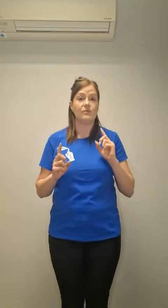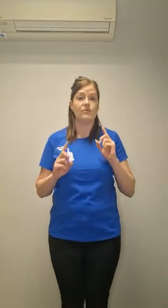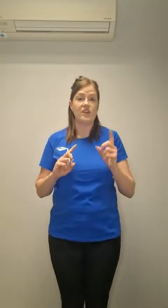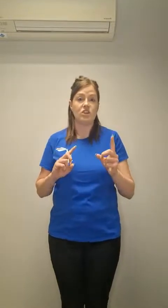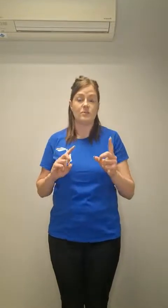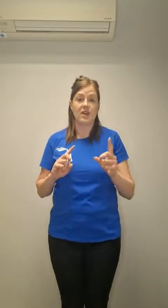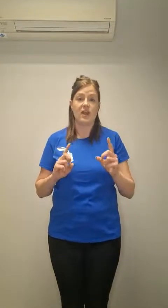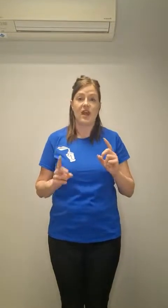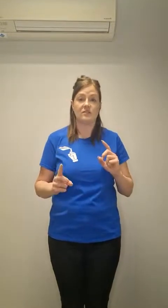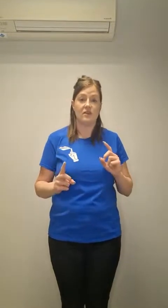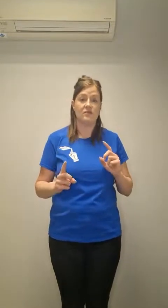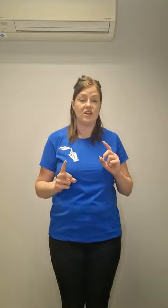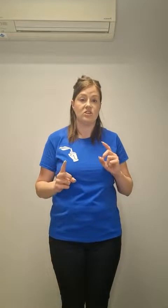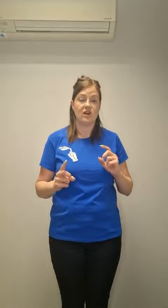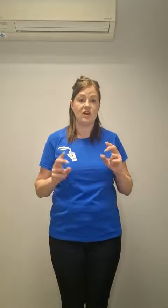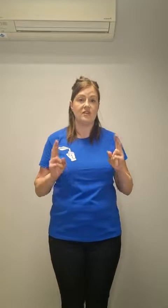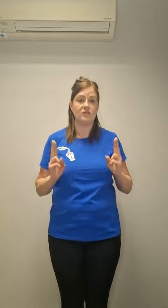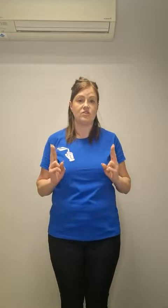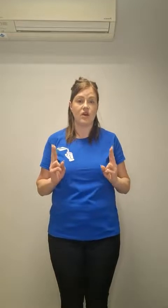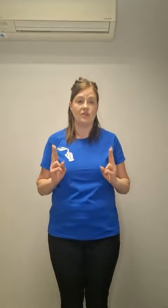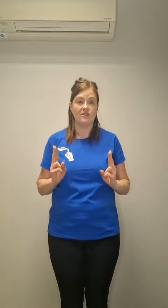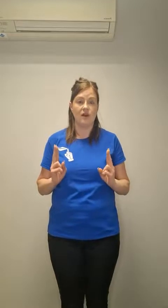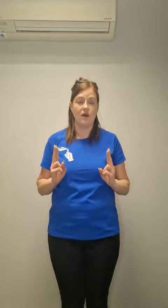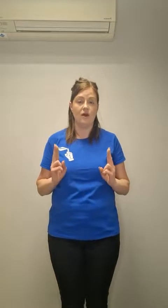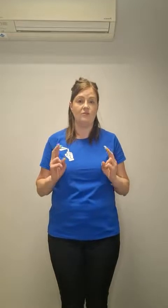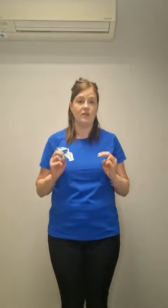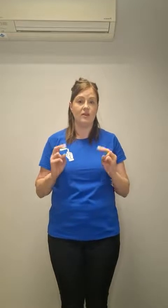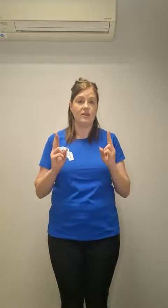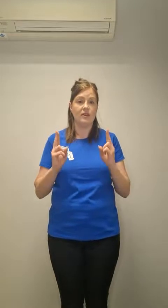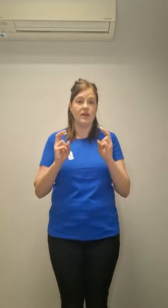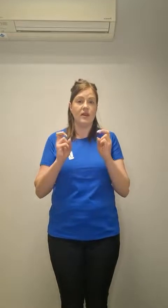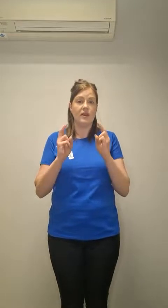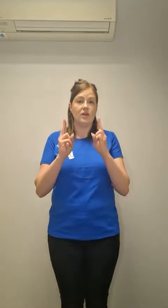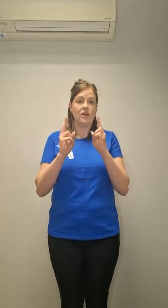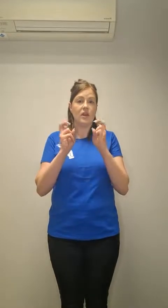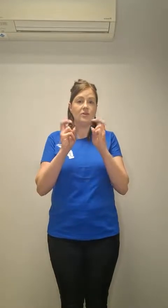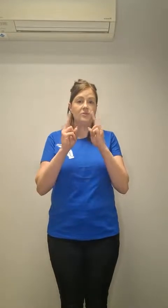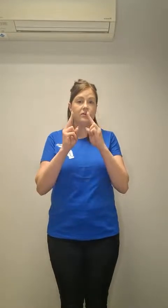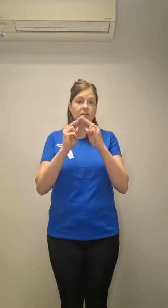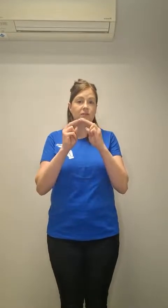finish speaking as we finish signing. So start the sign off. Castle.